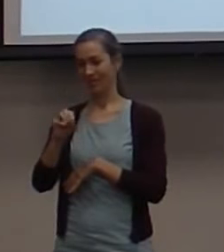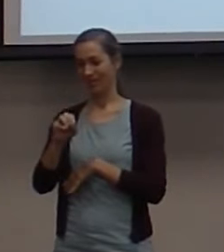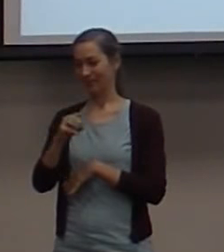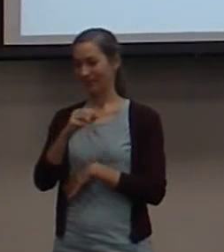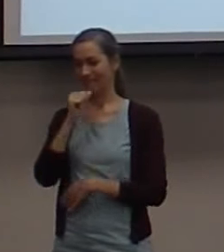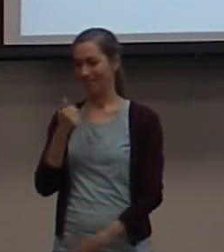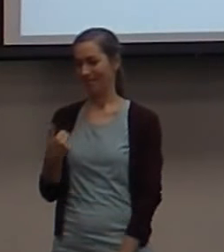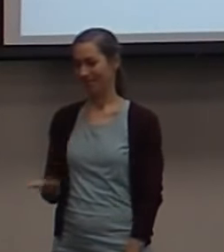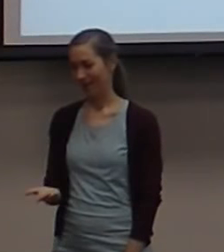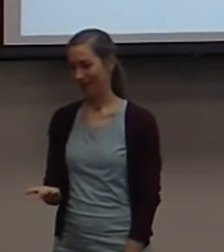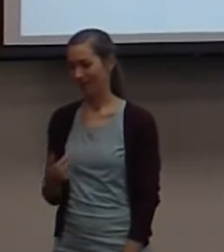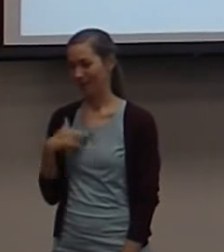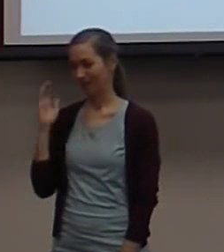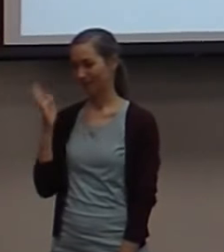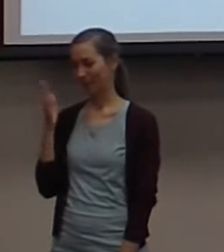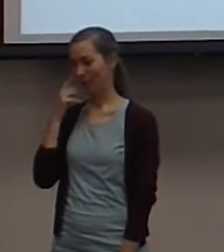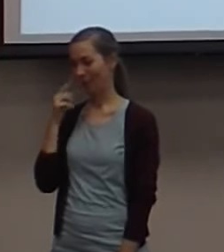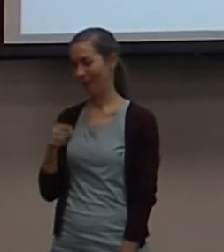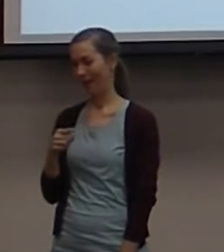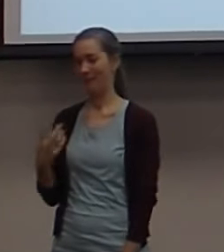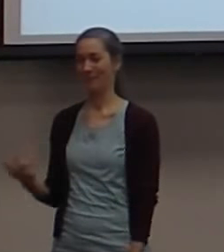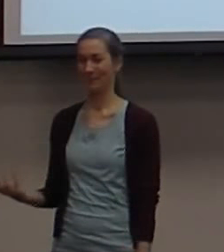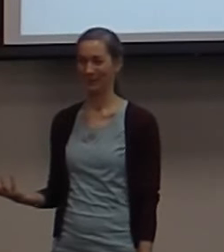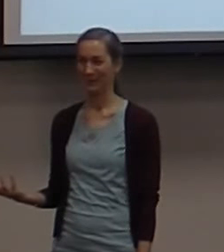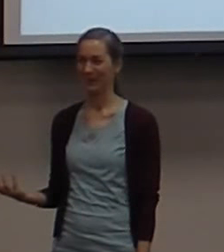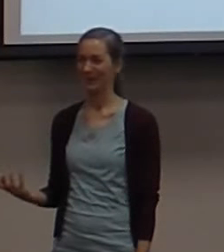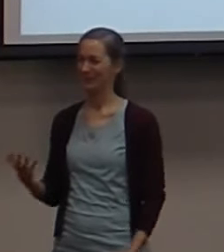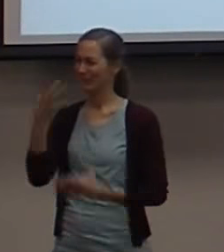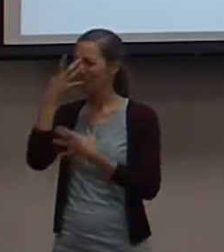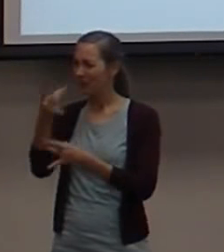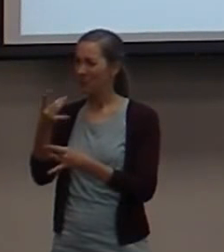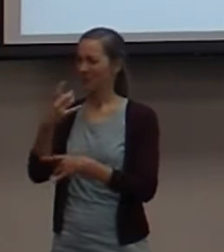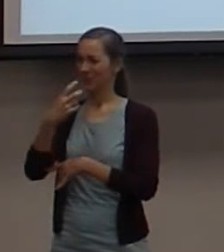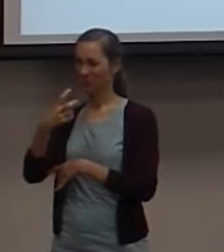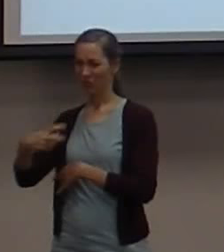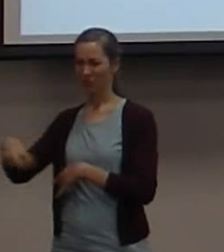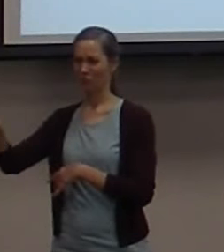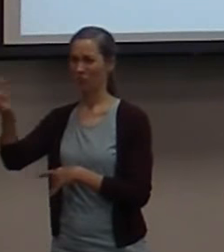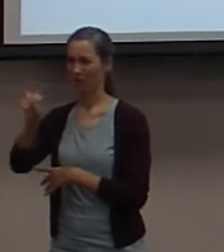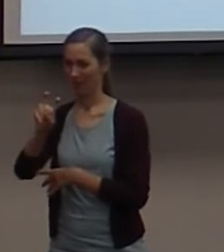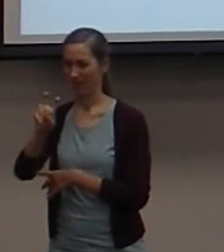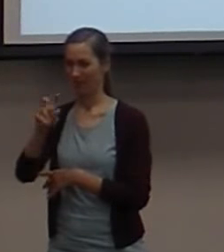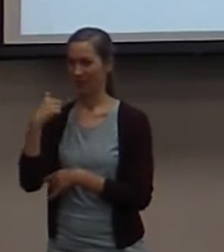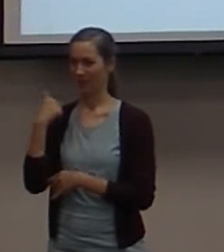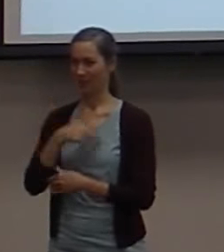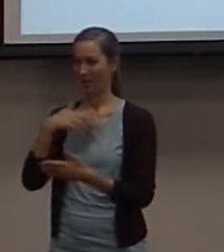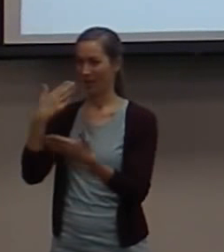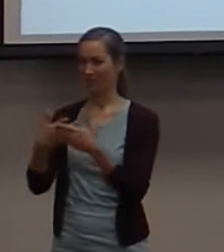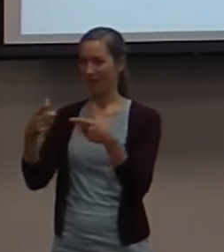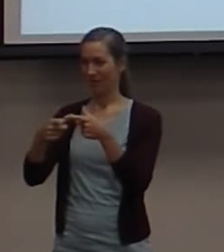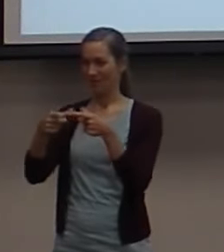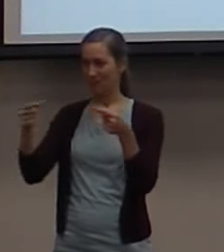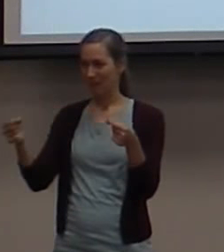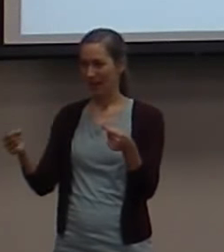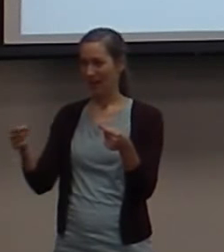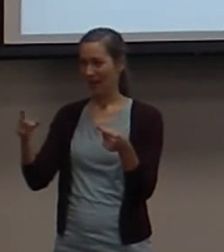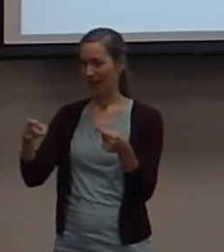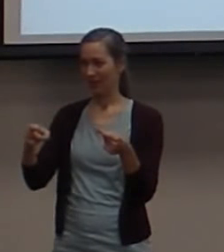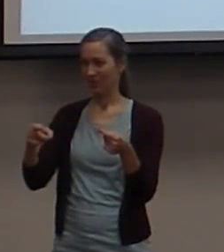So it was an interesting trip. It even had us getting into Japan and having to